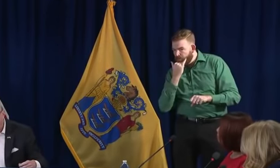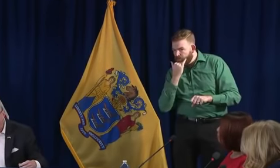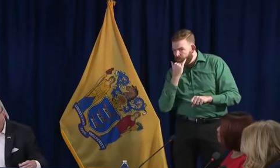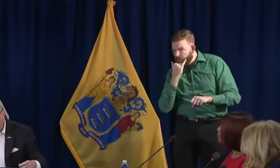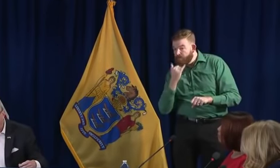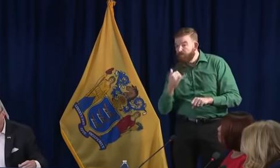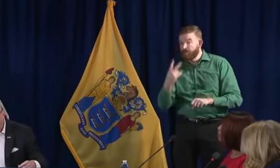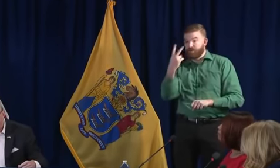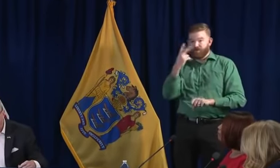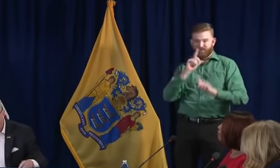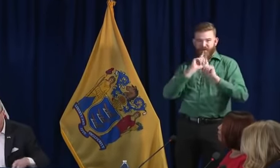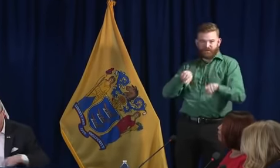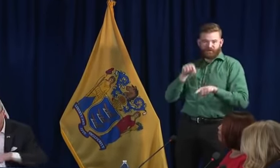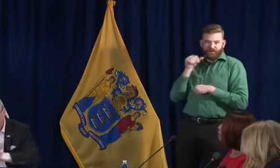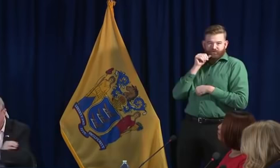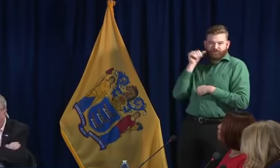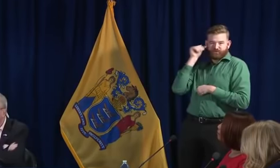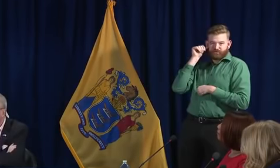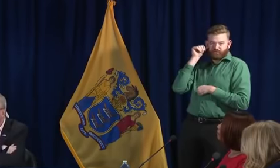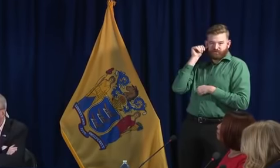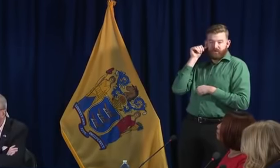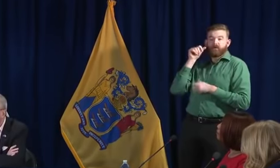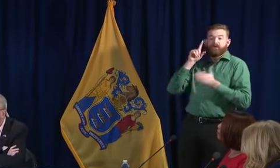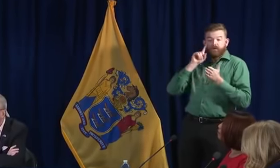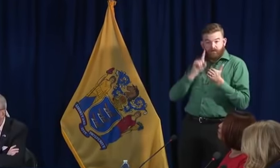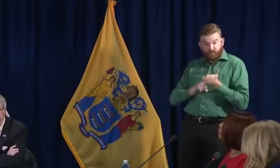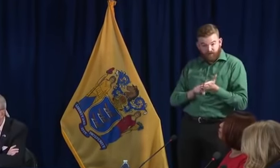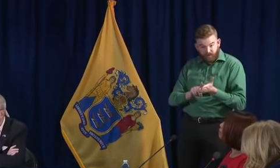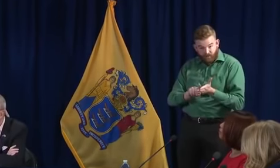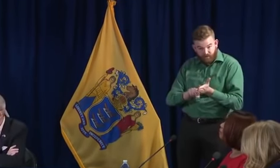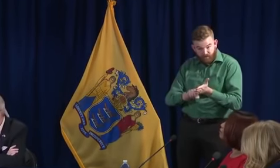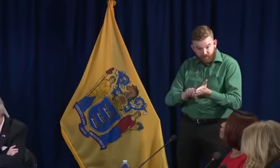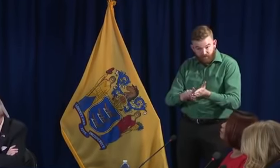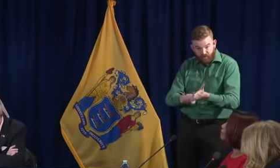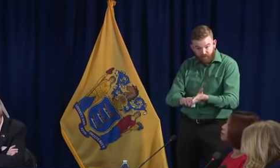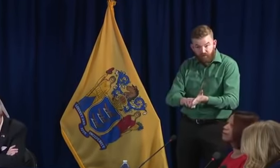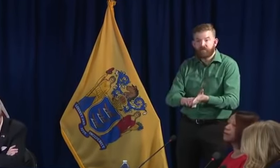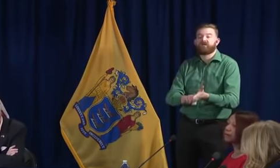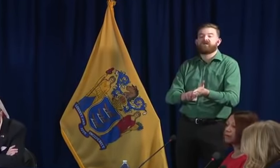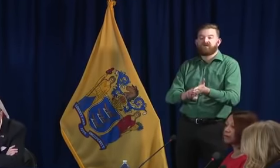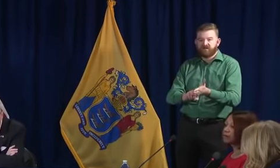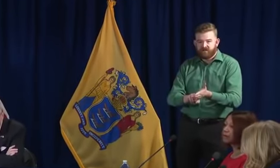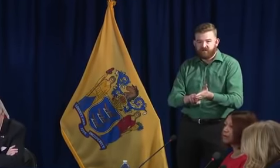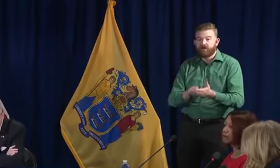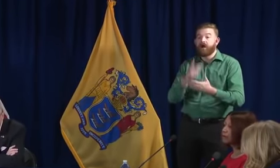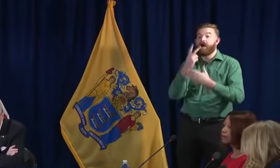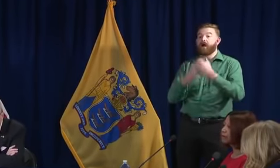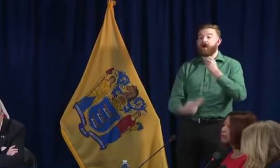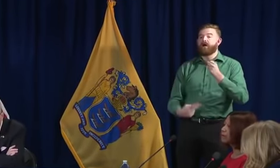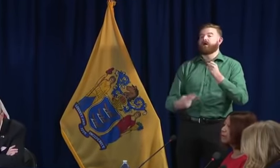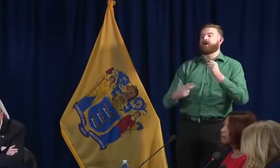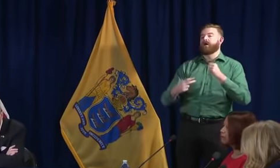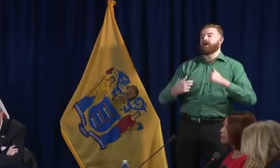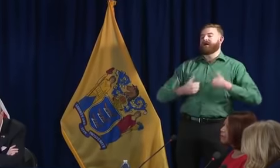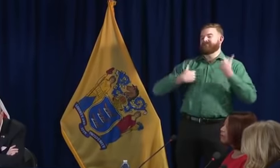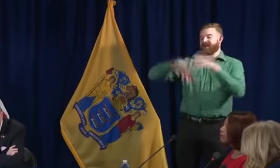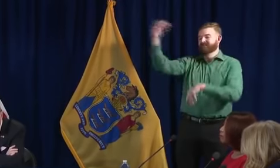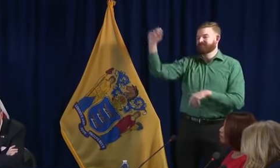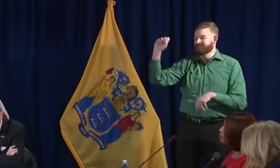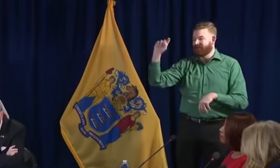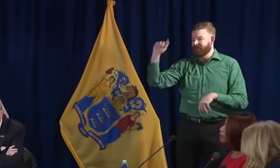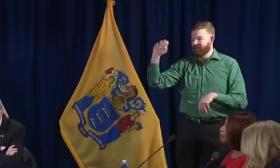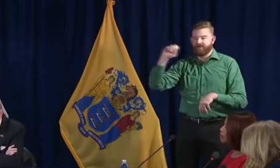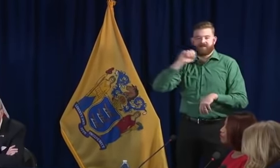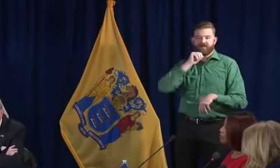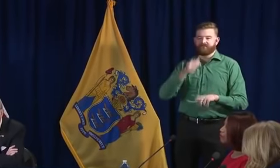which were under further investigation turned out both to be out-of-state residents. So they are now being removed from